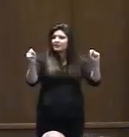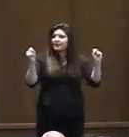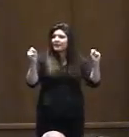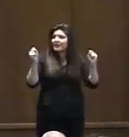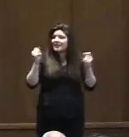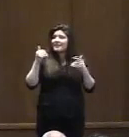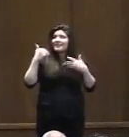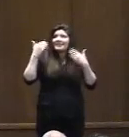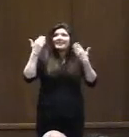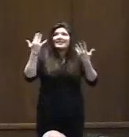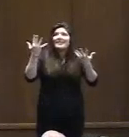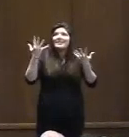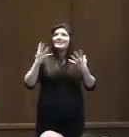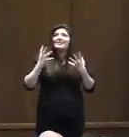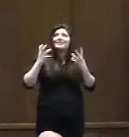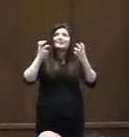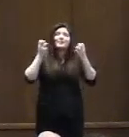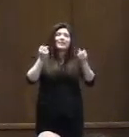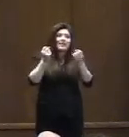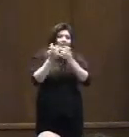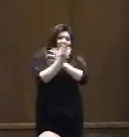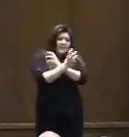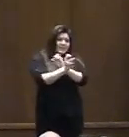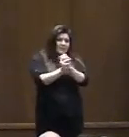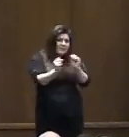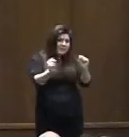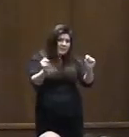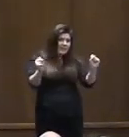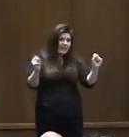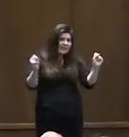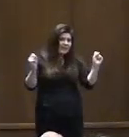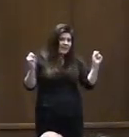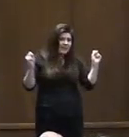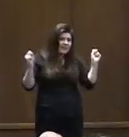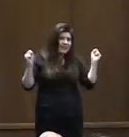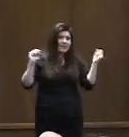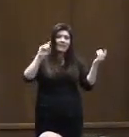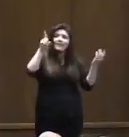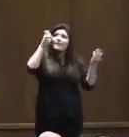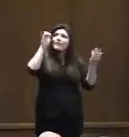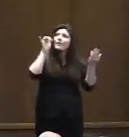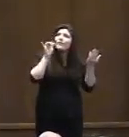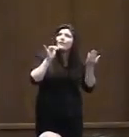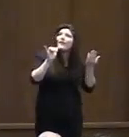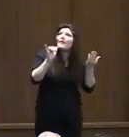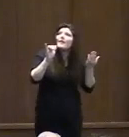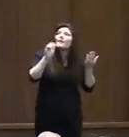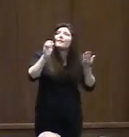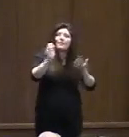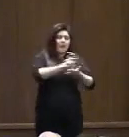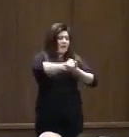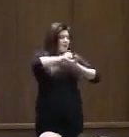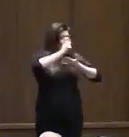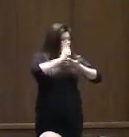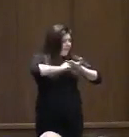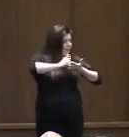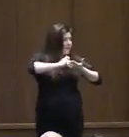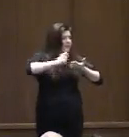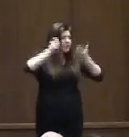to save. He is mighty to save